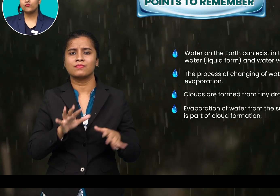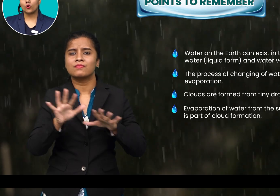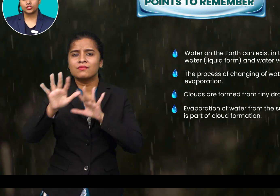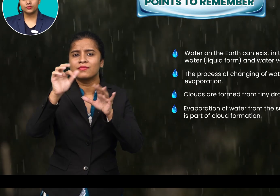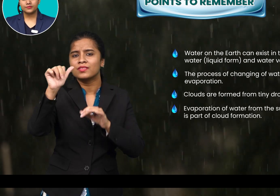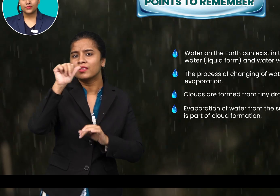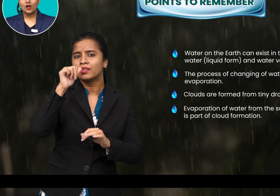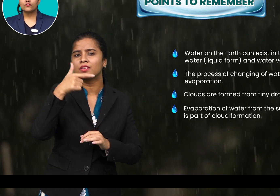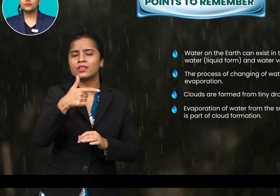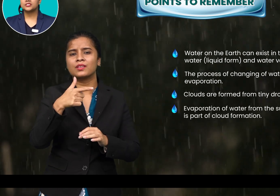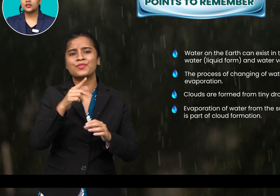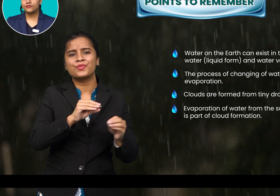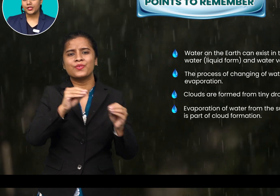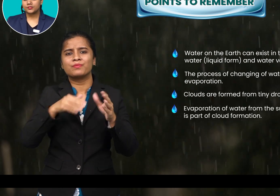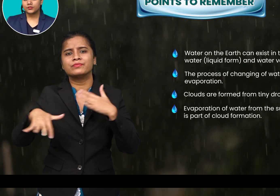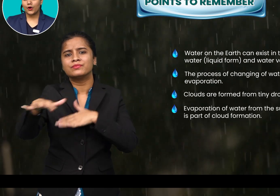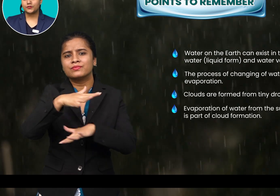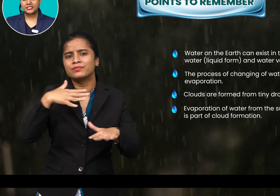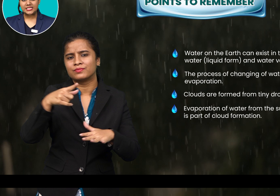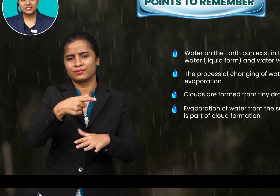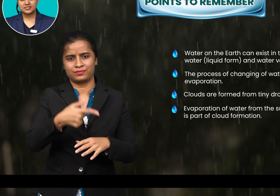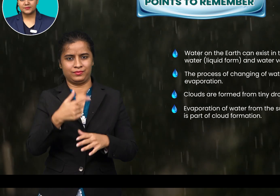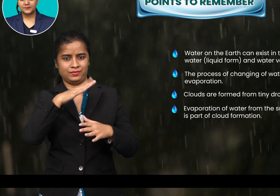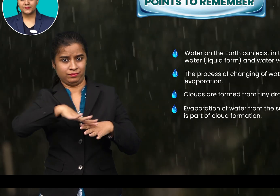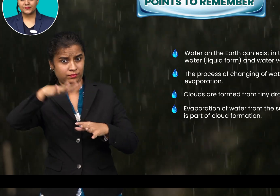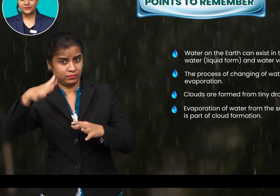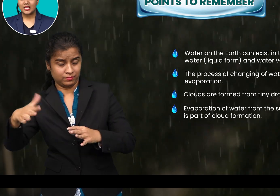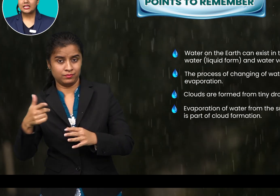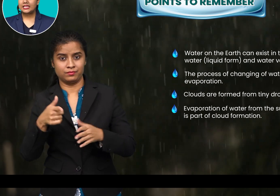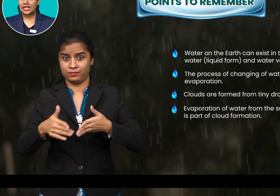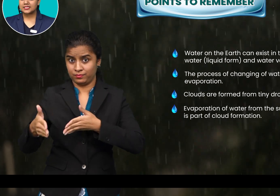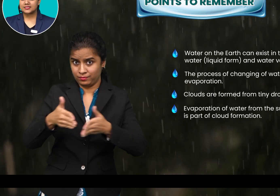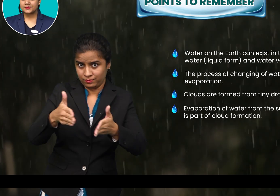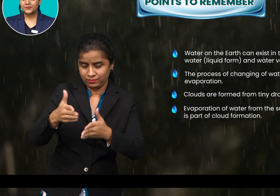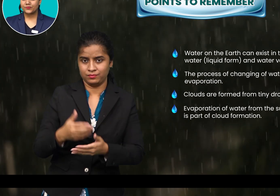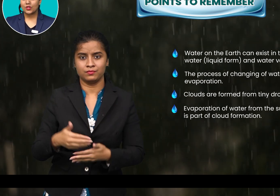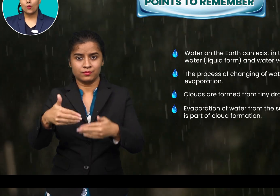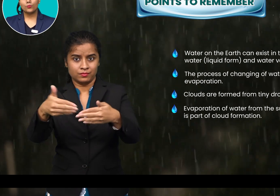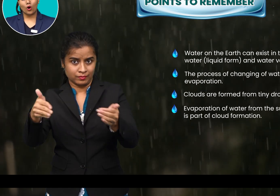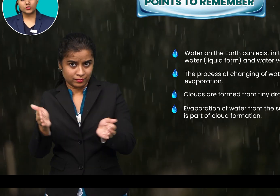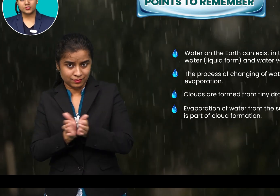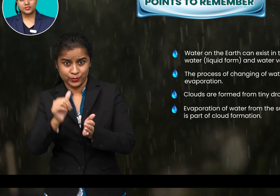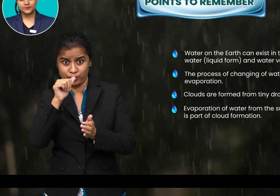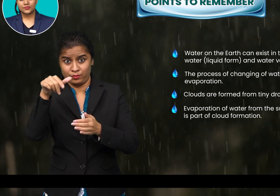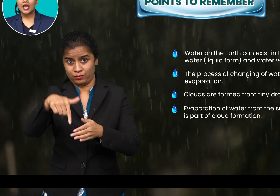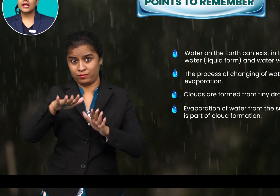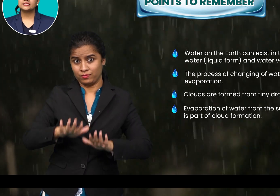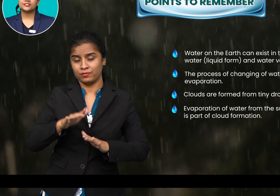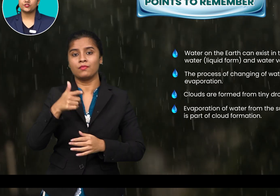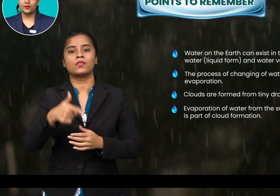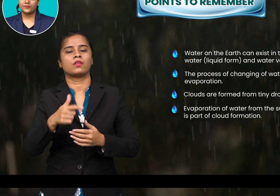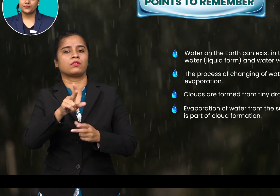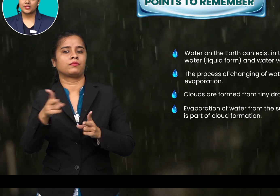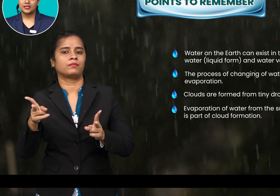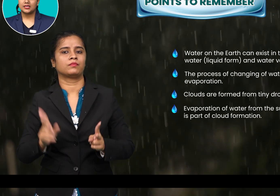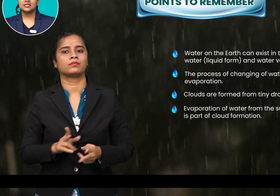Evaporation of water from the surface of seas, lakes, ponds,